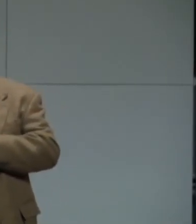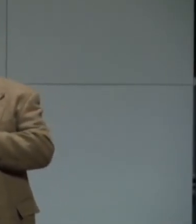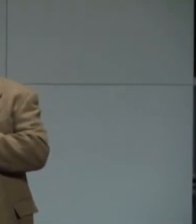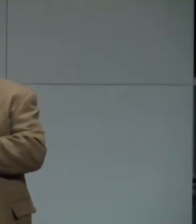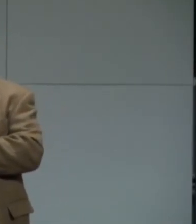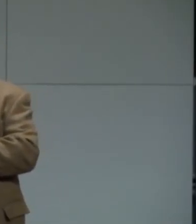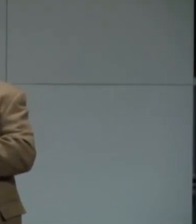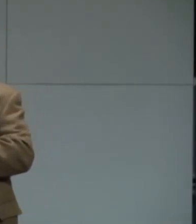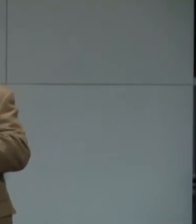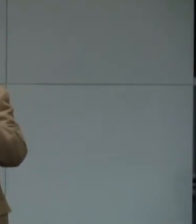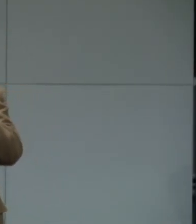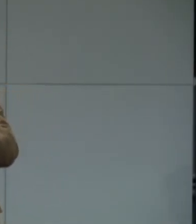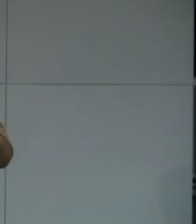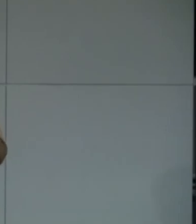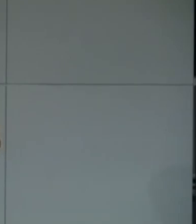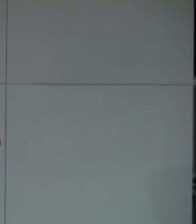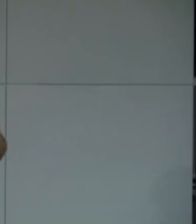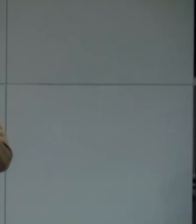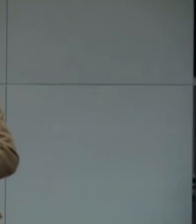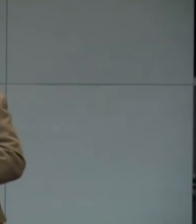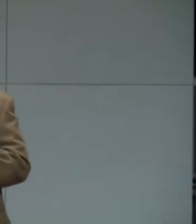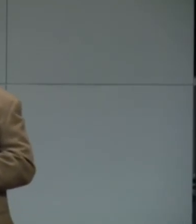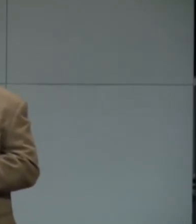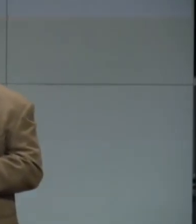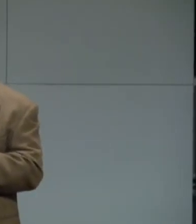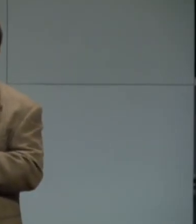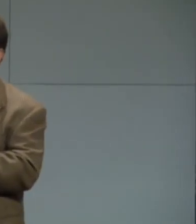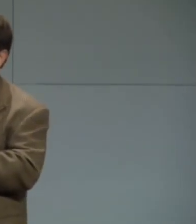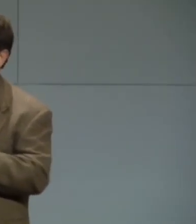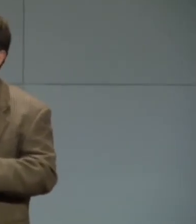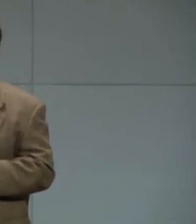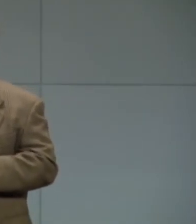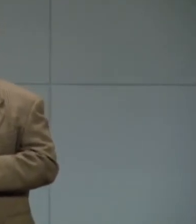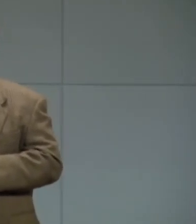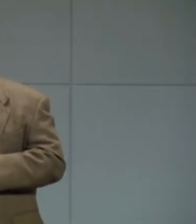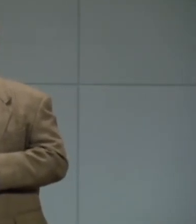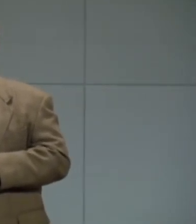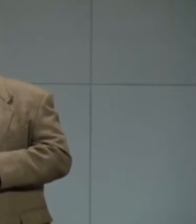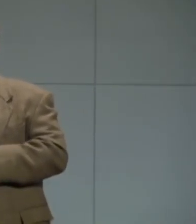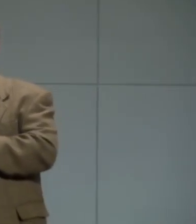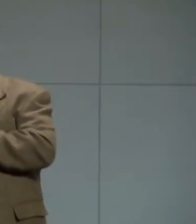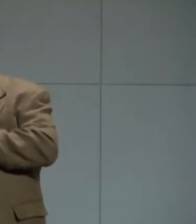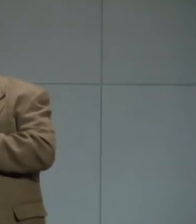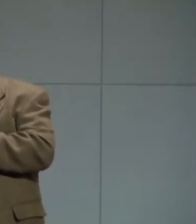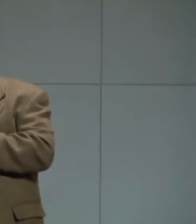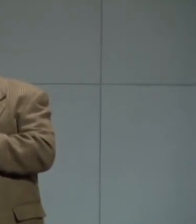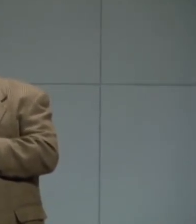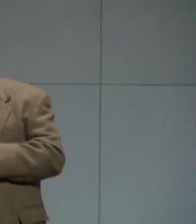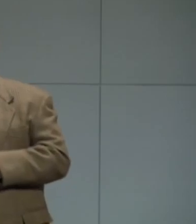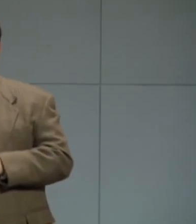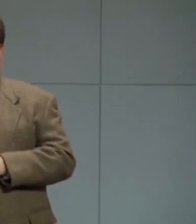We thank the District of Columbia for including Gallaudet University in this historic